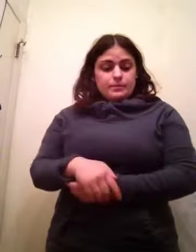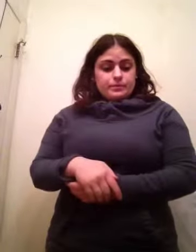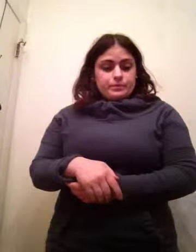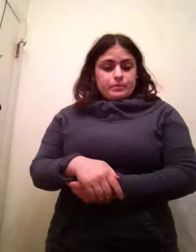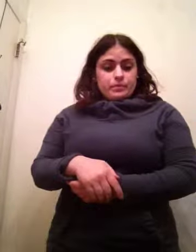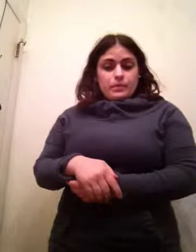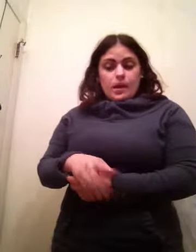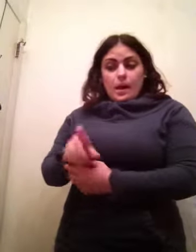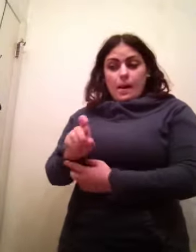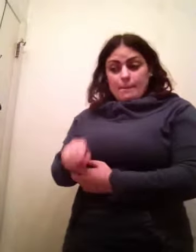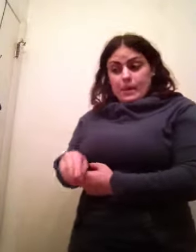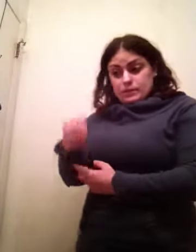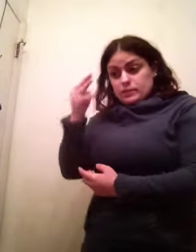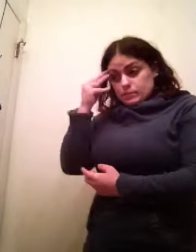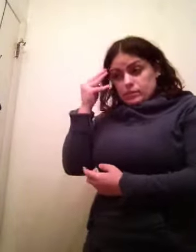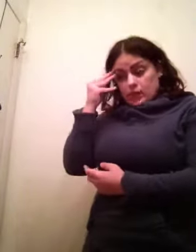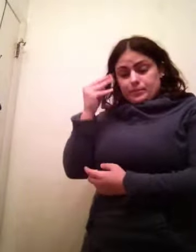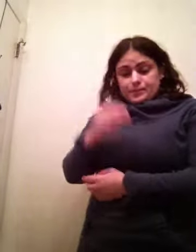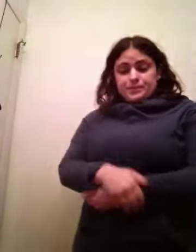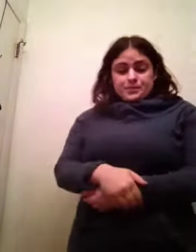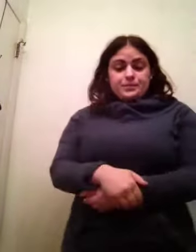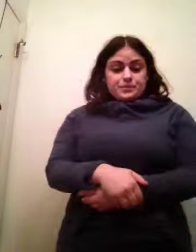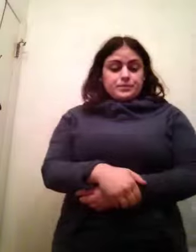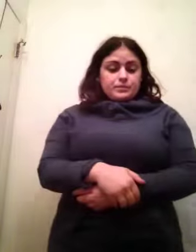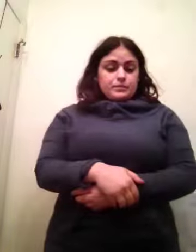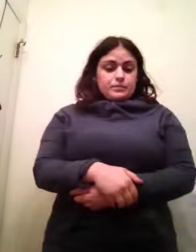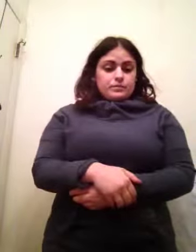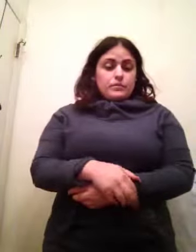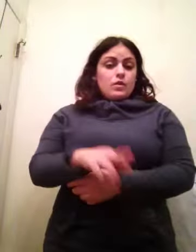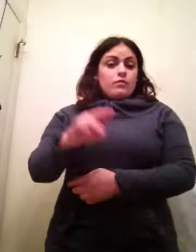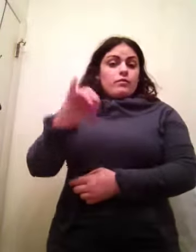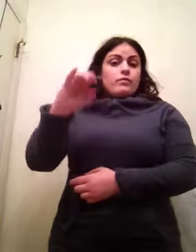Rice is one. Another one, Becky. Sugar.